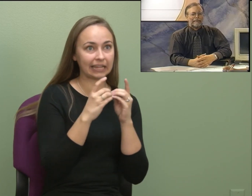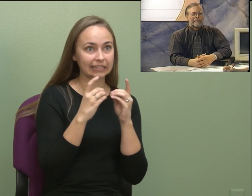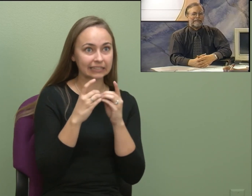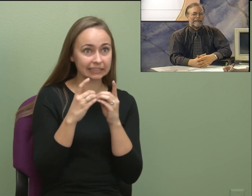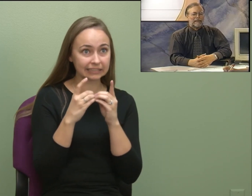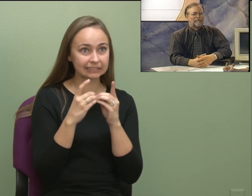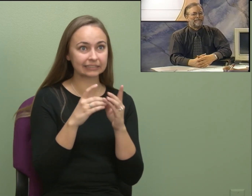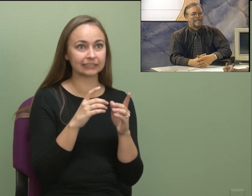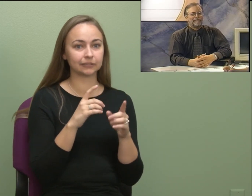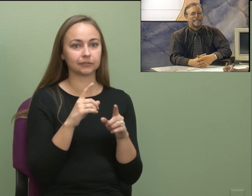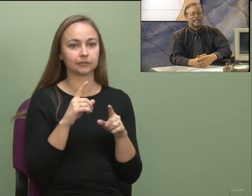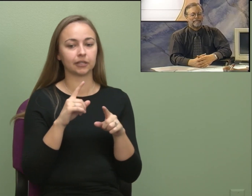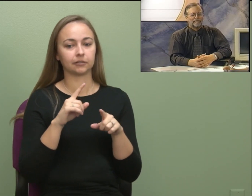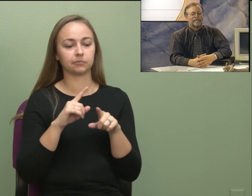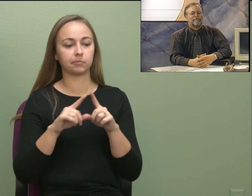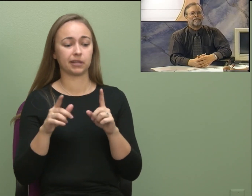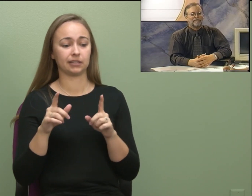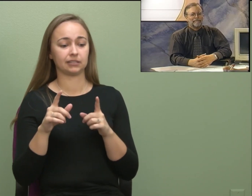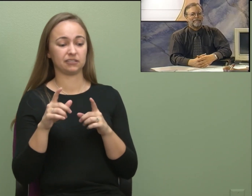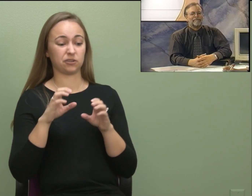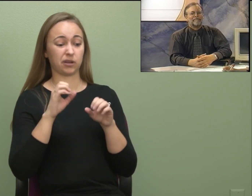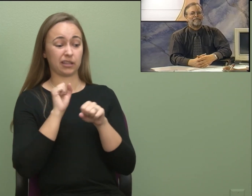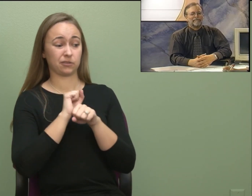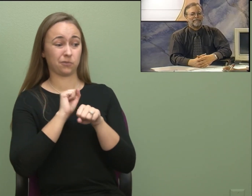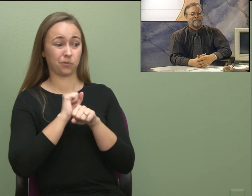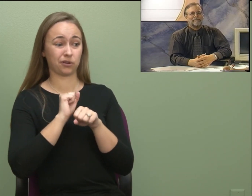don't do that in the workplace.